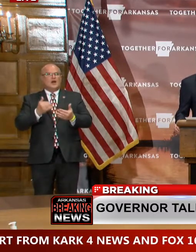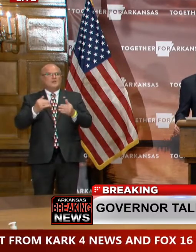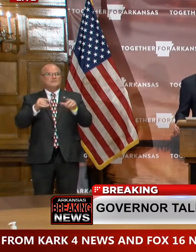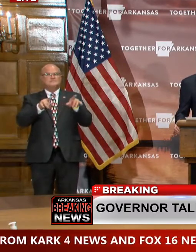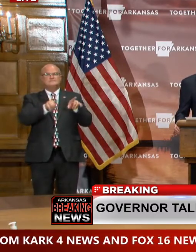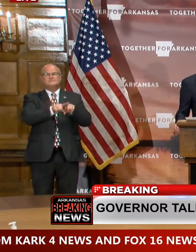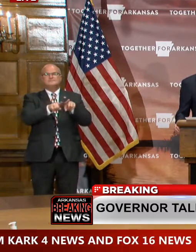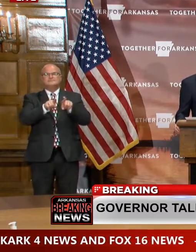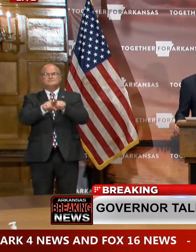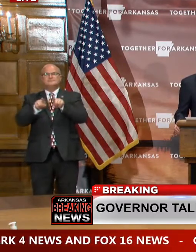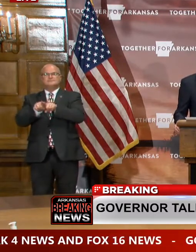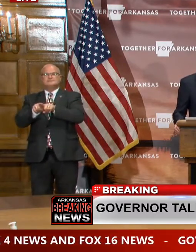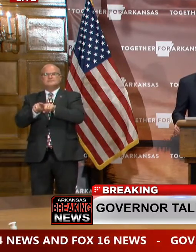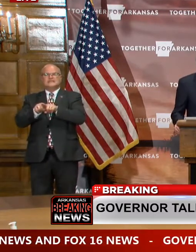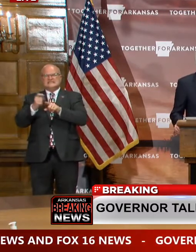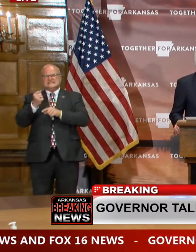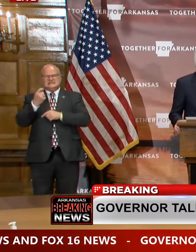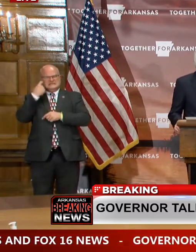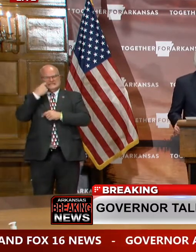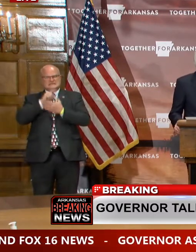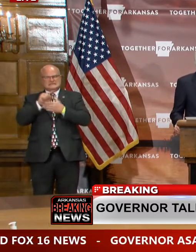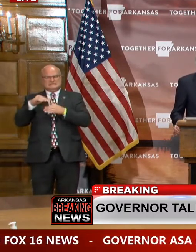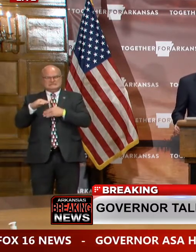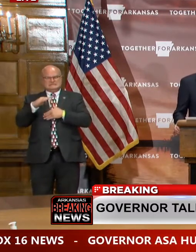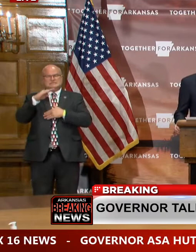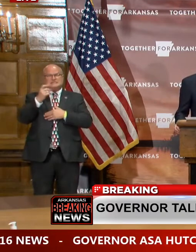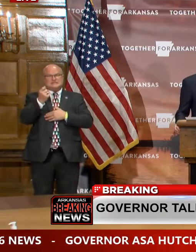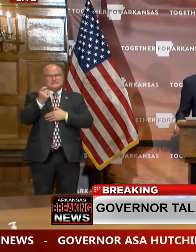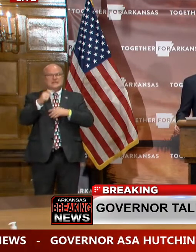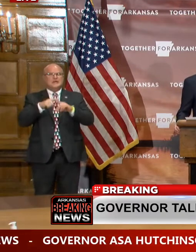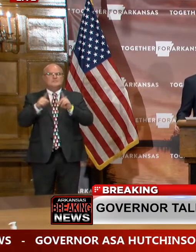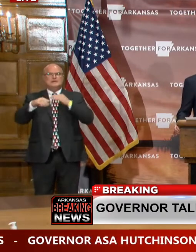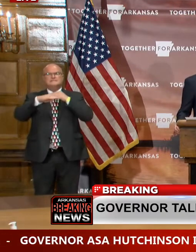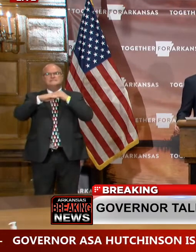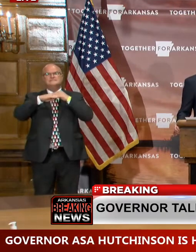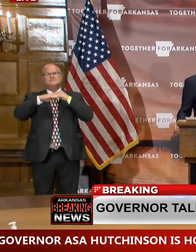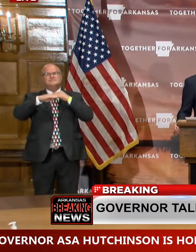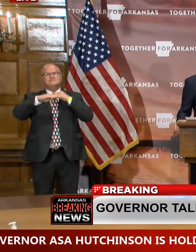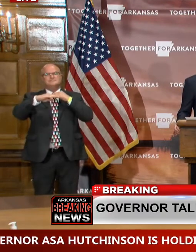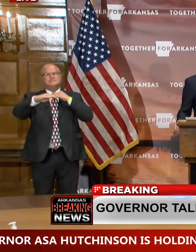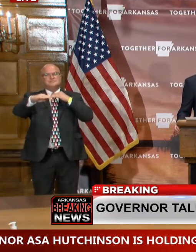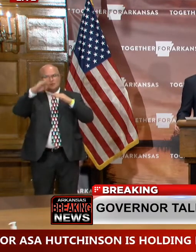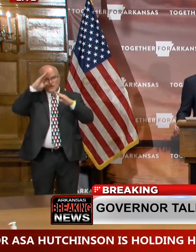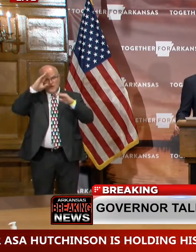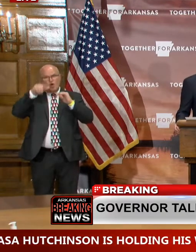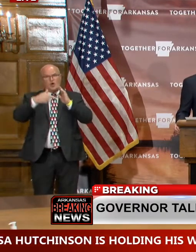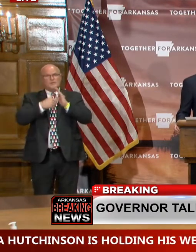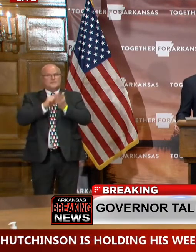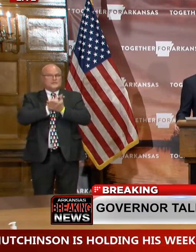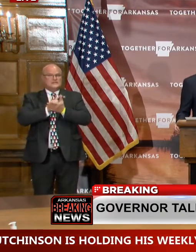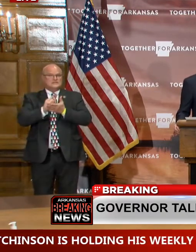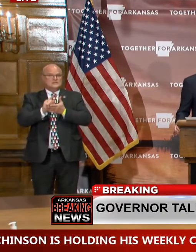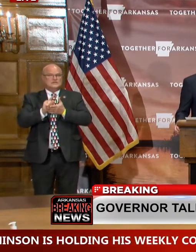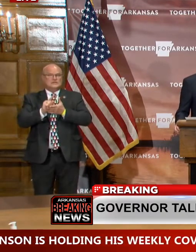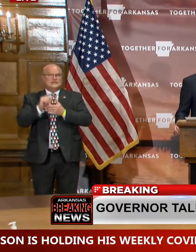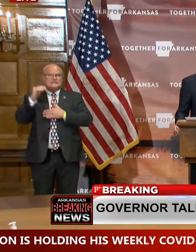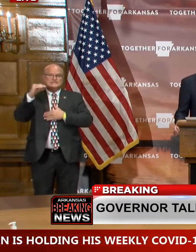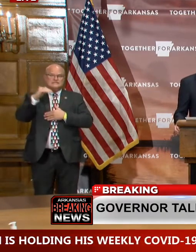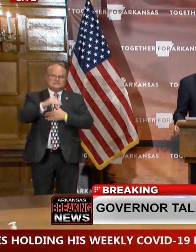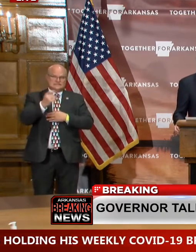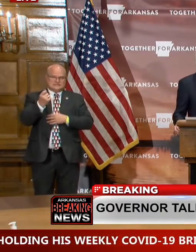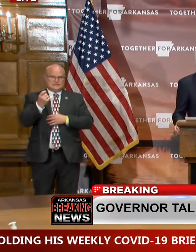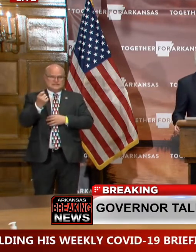even, a little bit up in this last week, but it's fairly flat. We hope this week brings us down a little